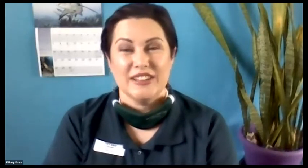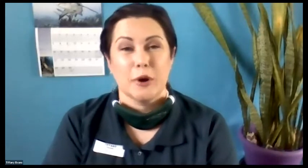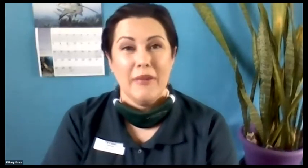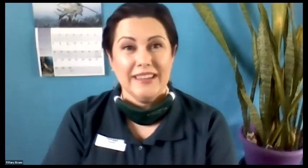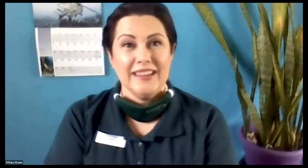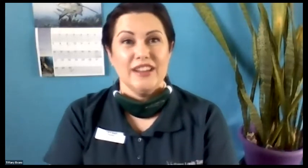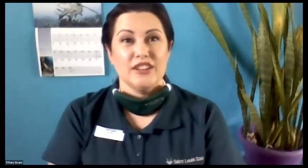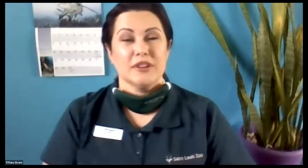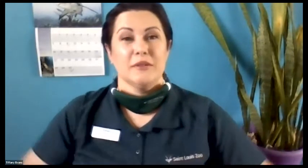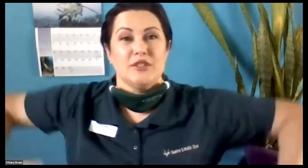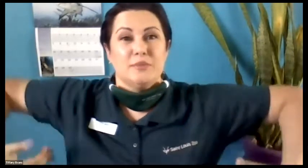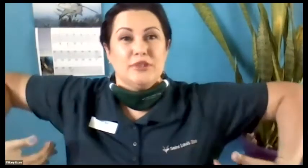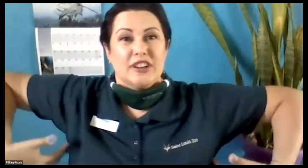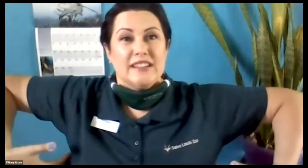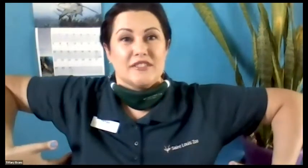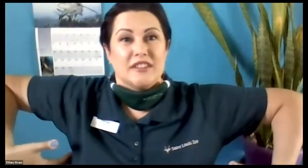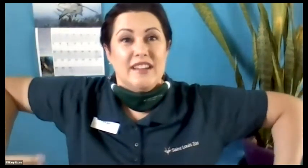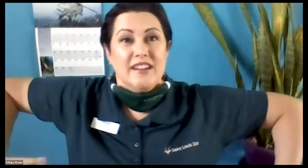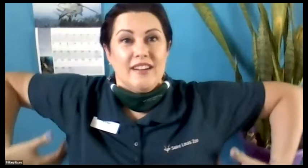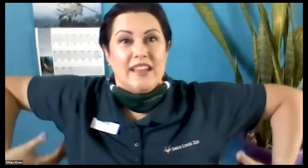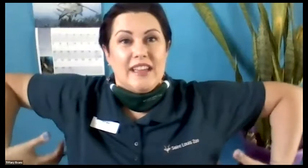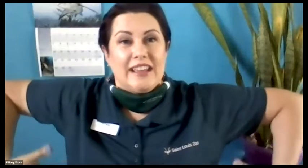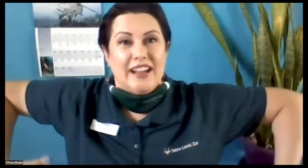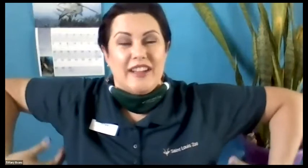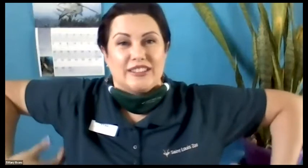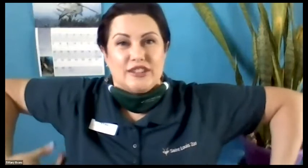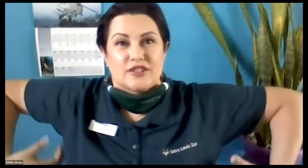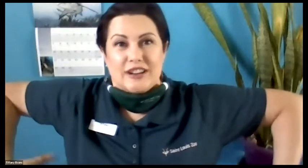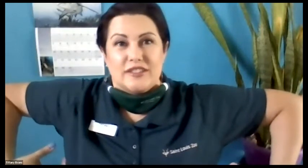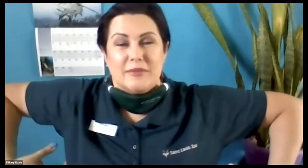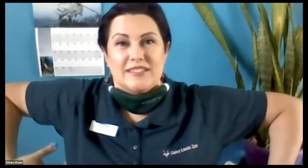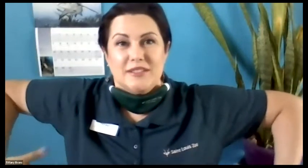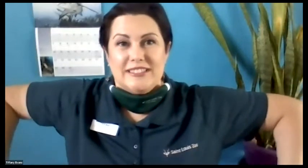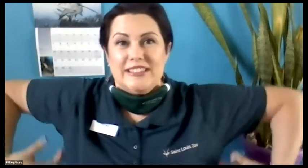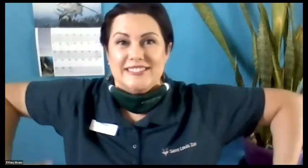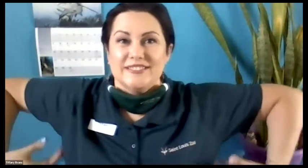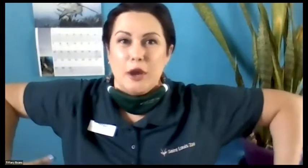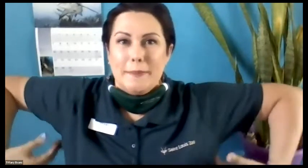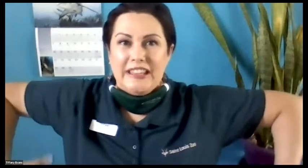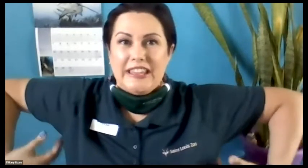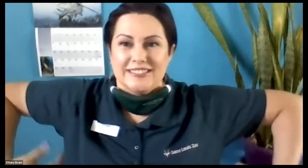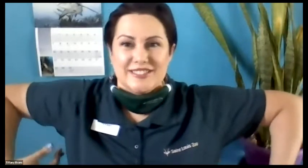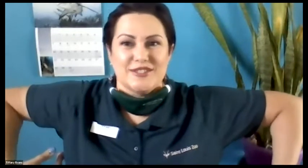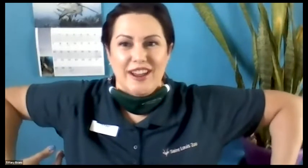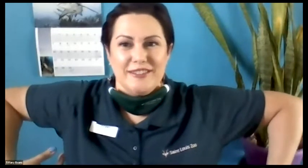for monkey, you are going to put your hands underneath here and kind of act like you're scratching a little bit. So this is monkey. So try it with me.